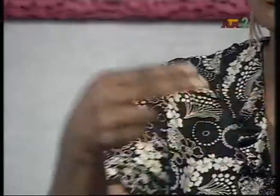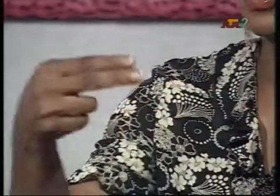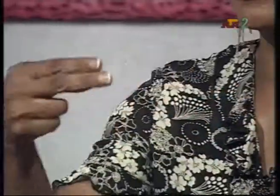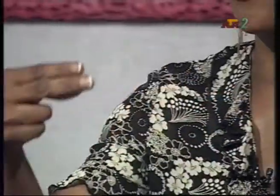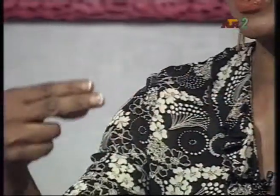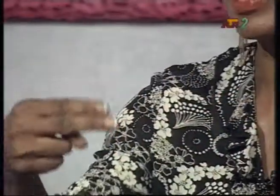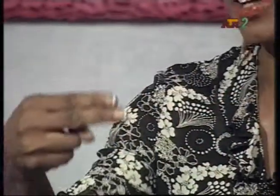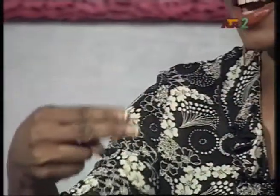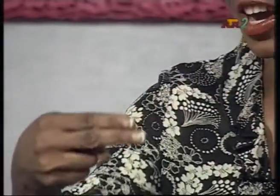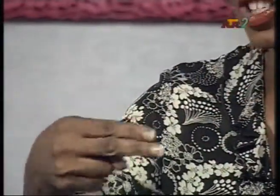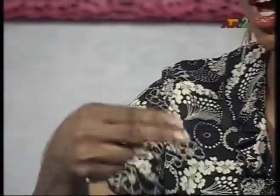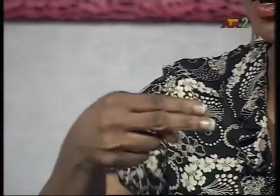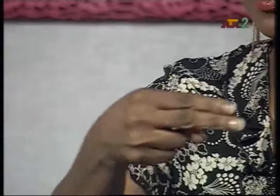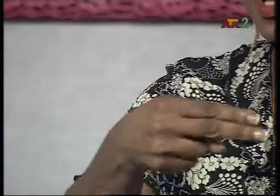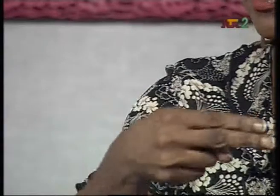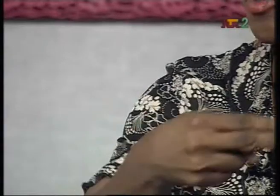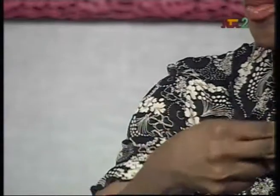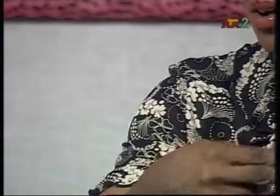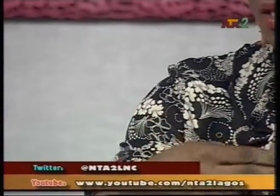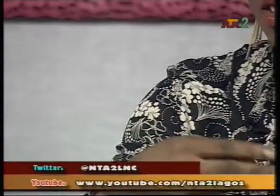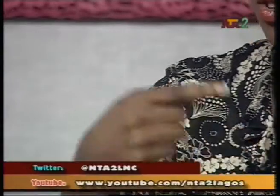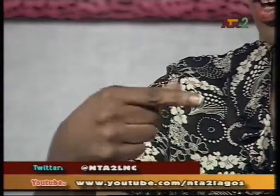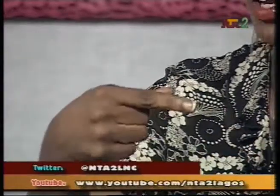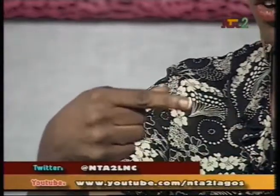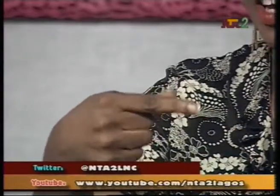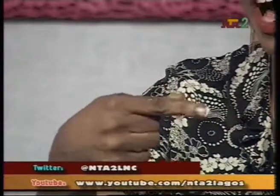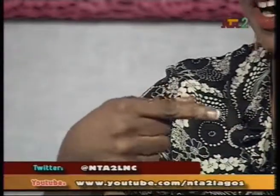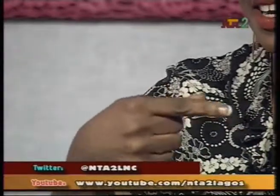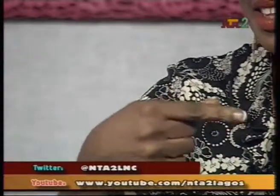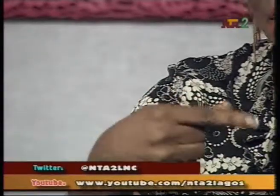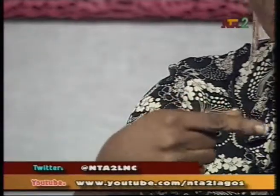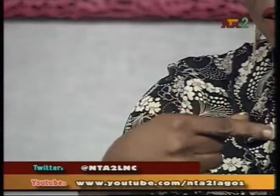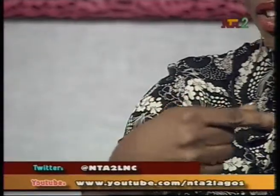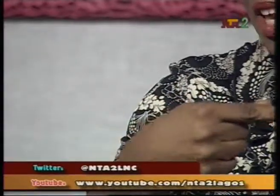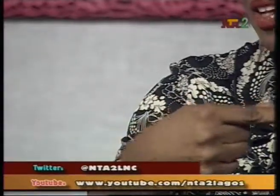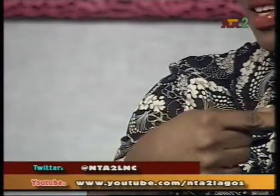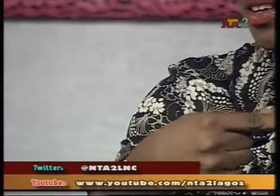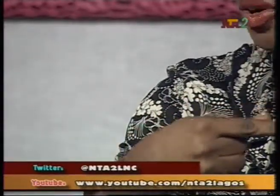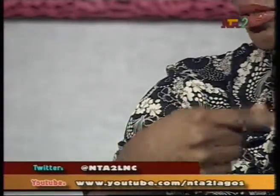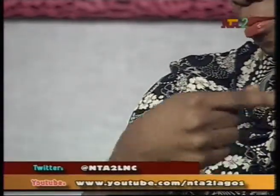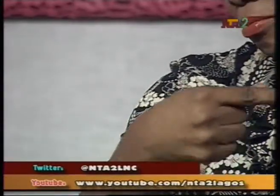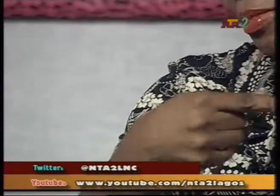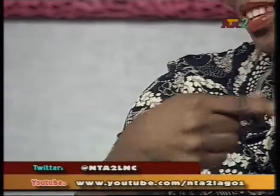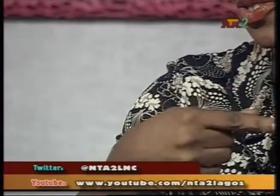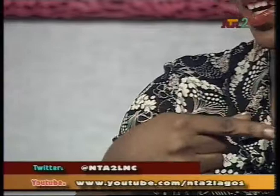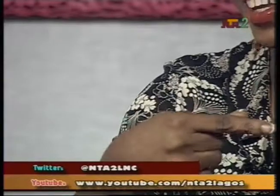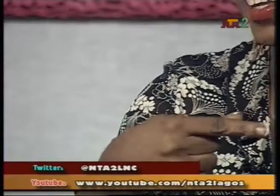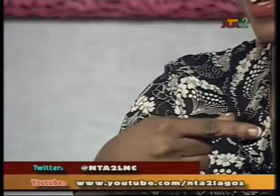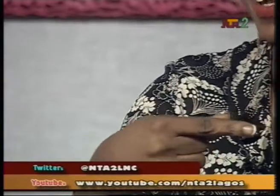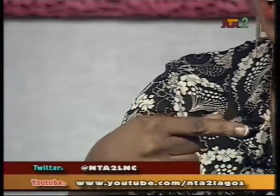can't forget letter H because it's like a double barrel. You can't forget I either because it's just like a single gun, this way. Okay,